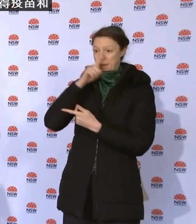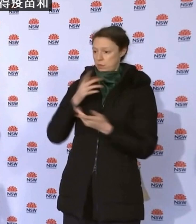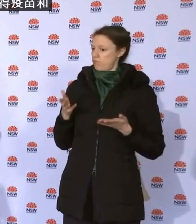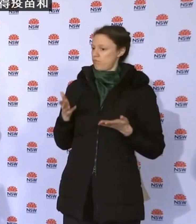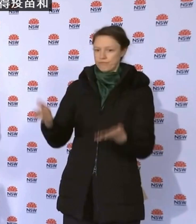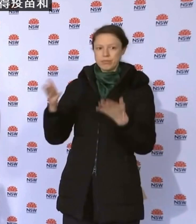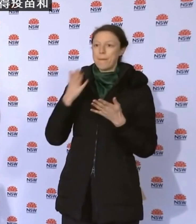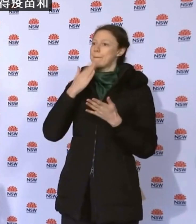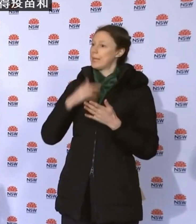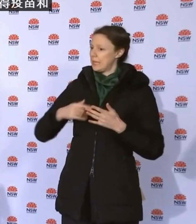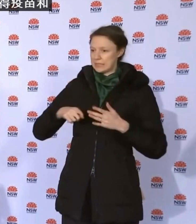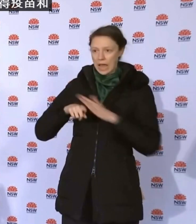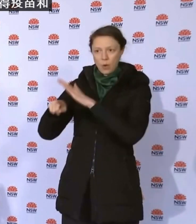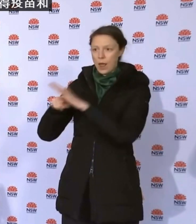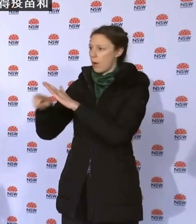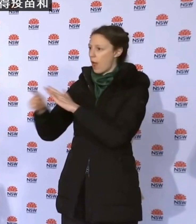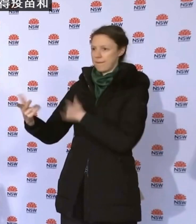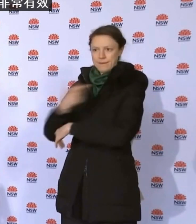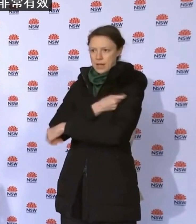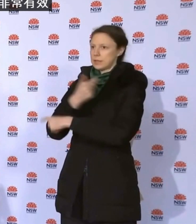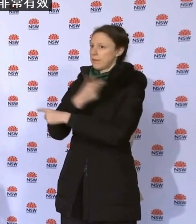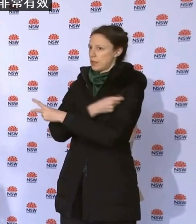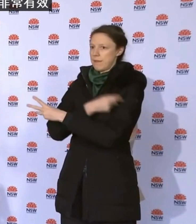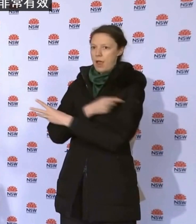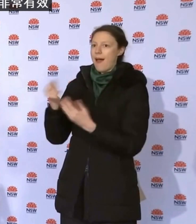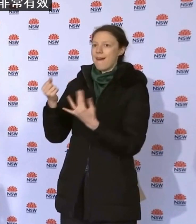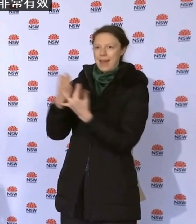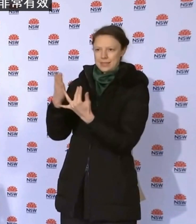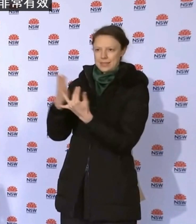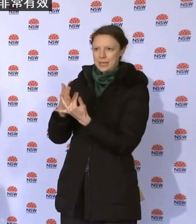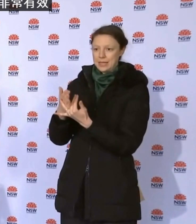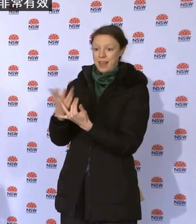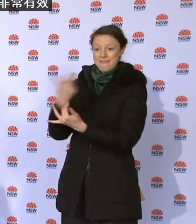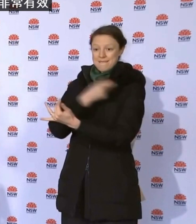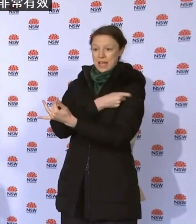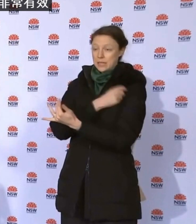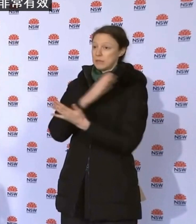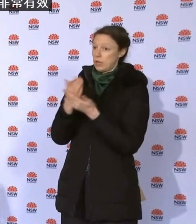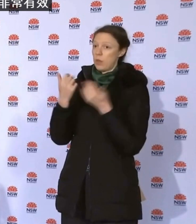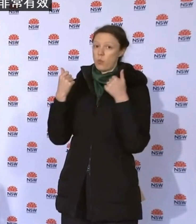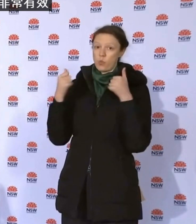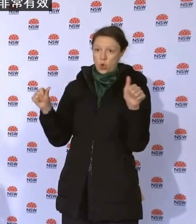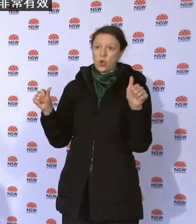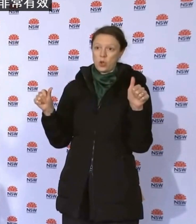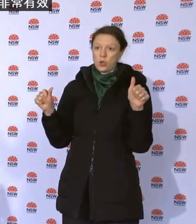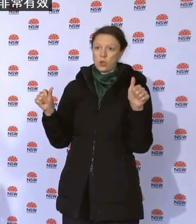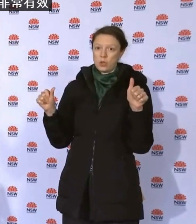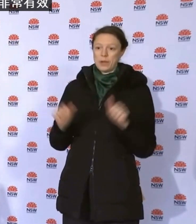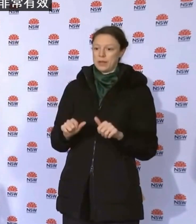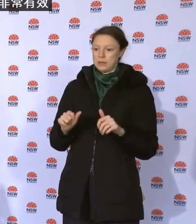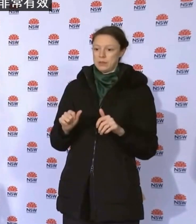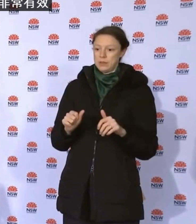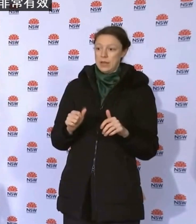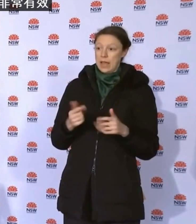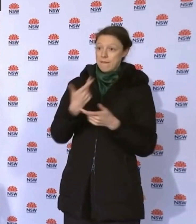There is access to vaccines, and the vaccines are incredibly effective at preventing hospitalisation and